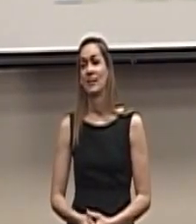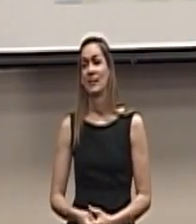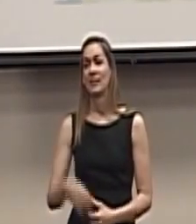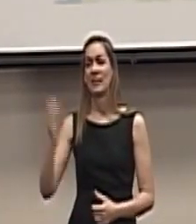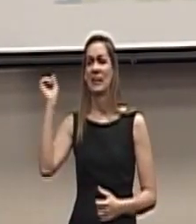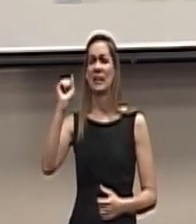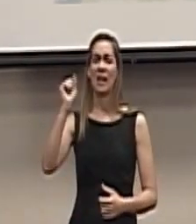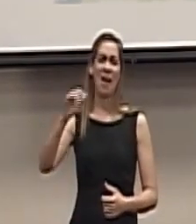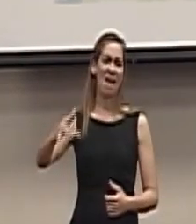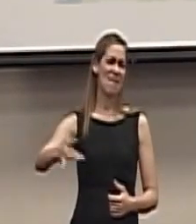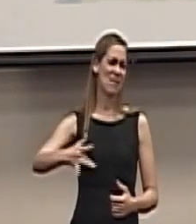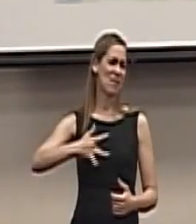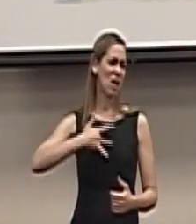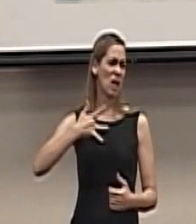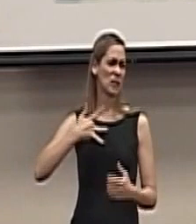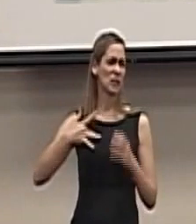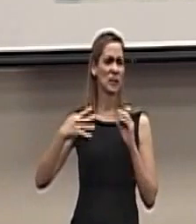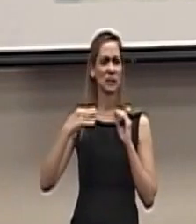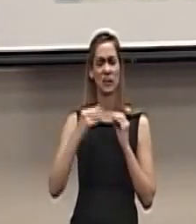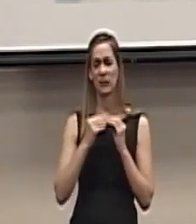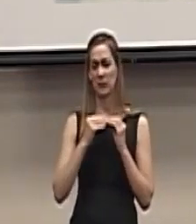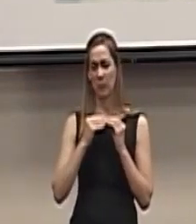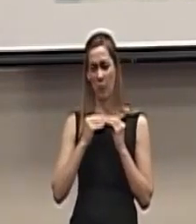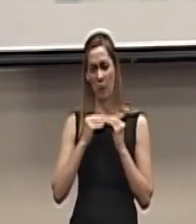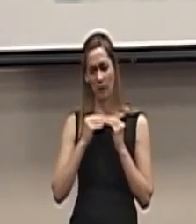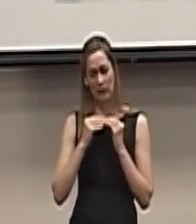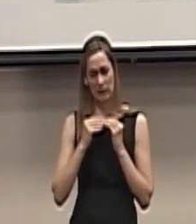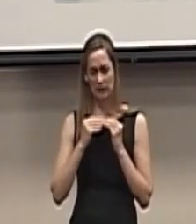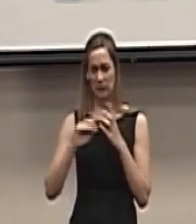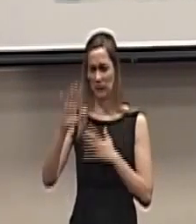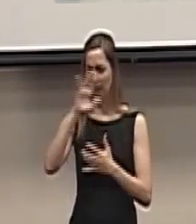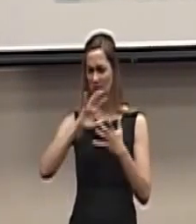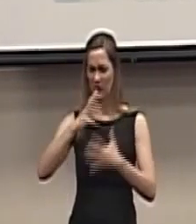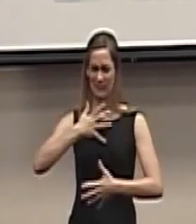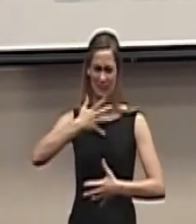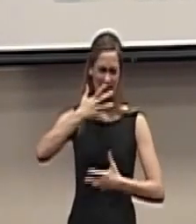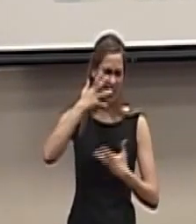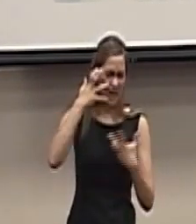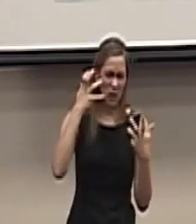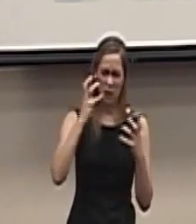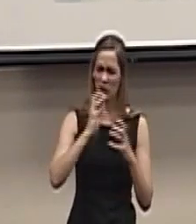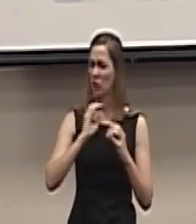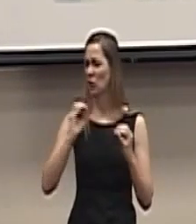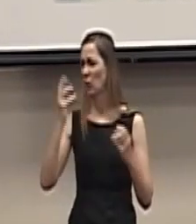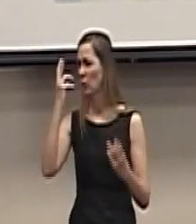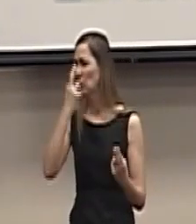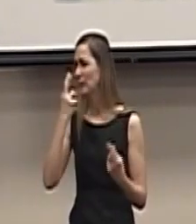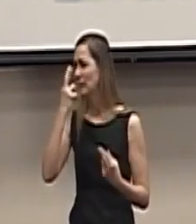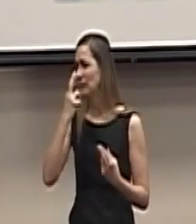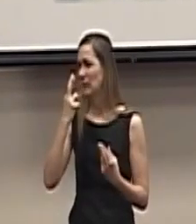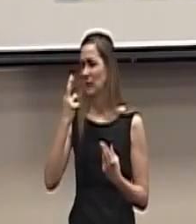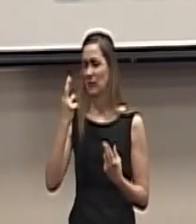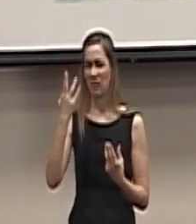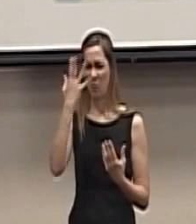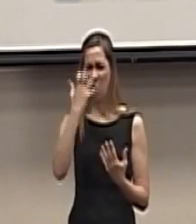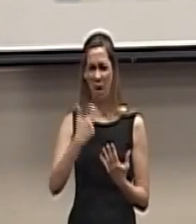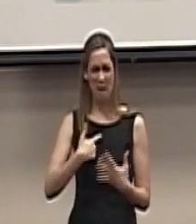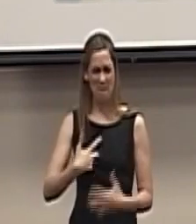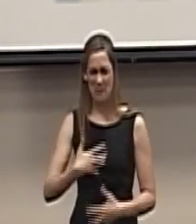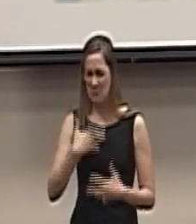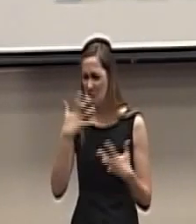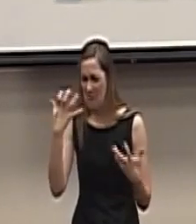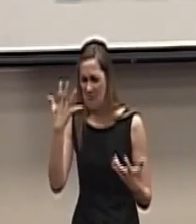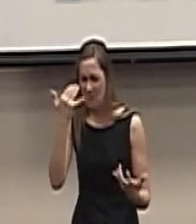Yeah, I felt a lot more of just a lot of confusion and anger for no reason. Just, why am I so angry? Okay,